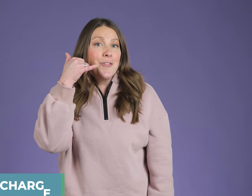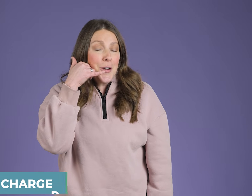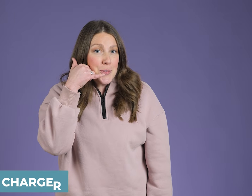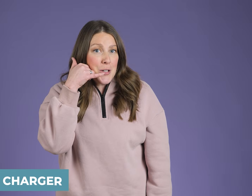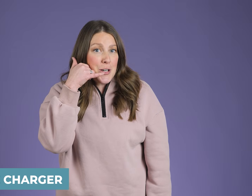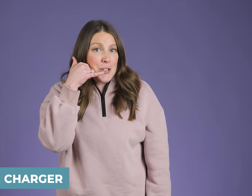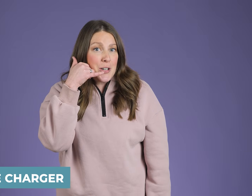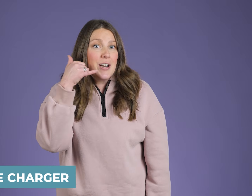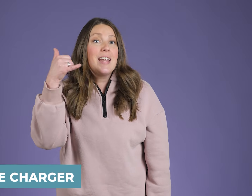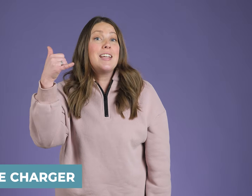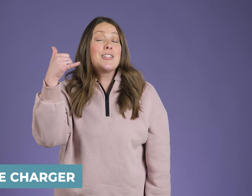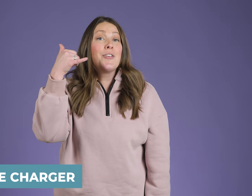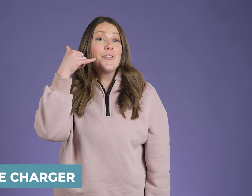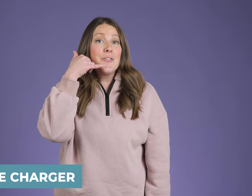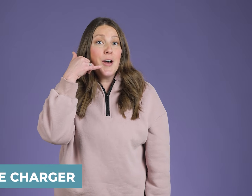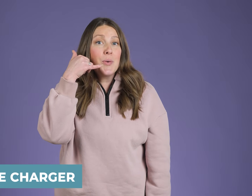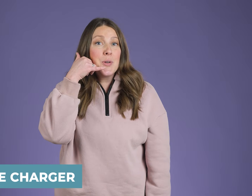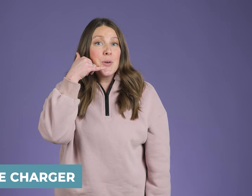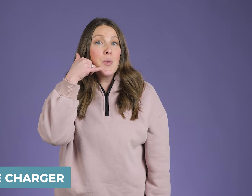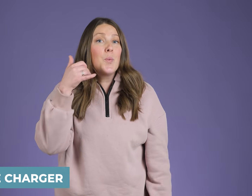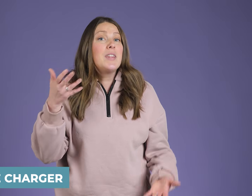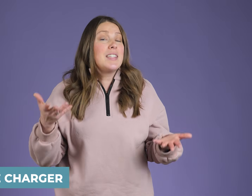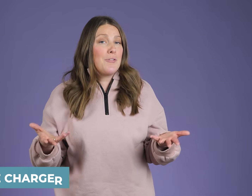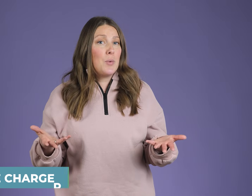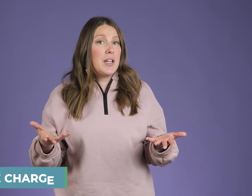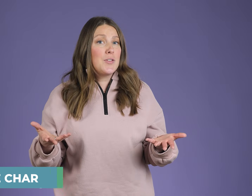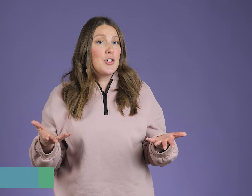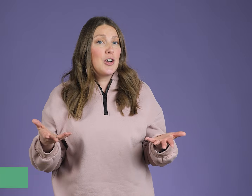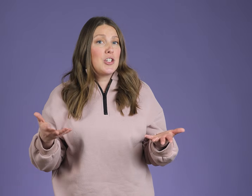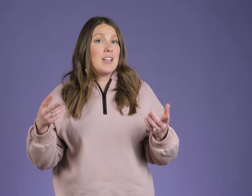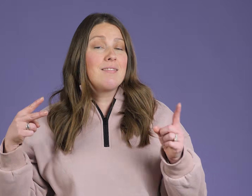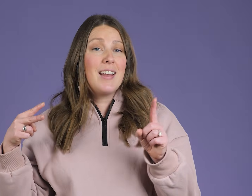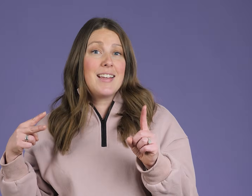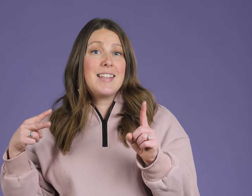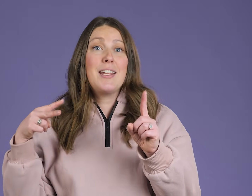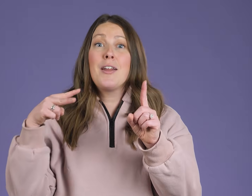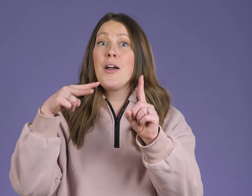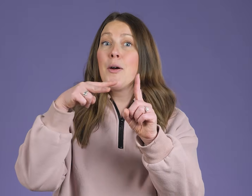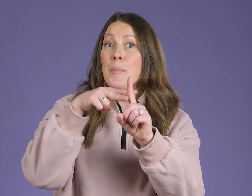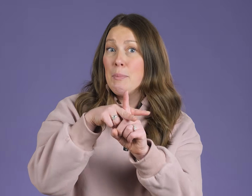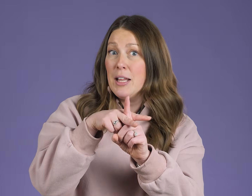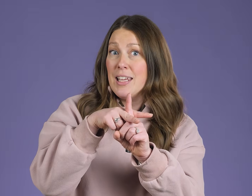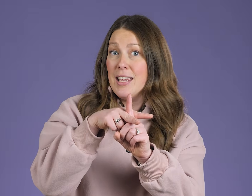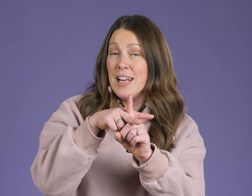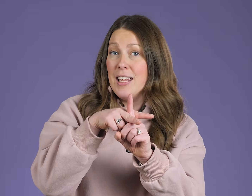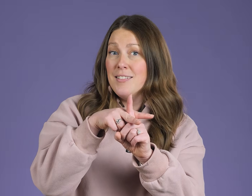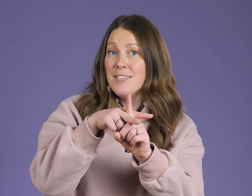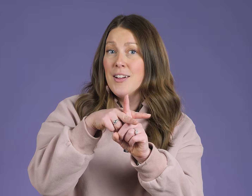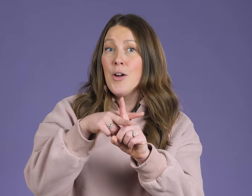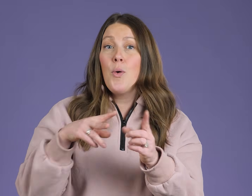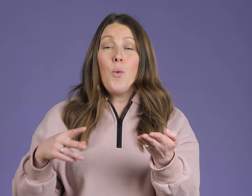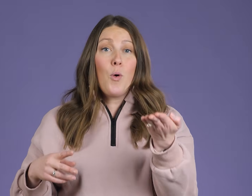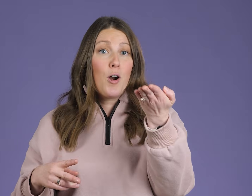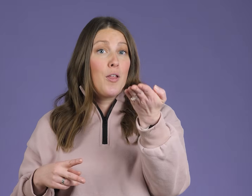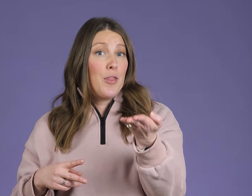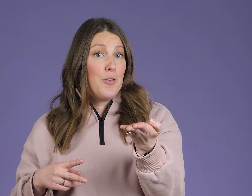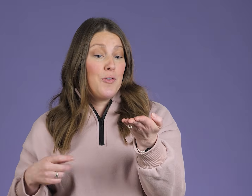Phone charger is phone with different ways of charging, as in plugging it in, or the